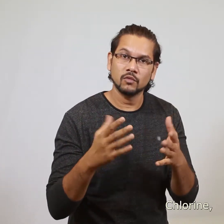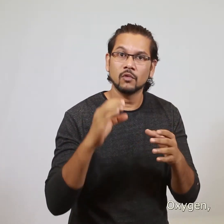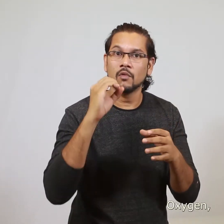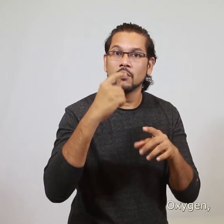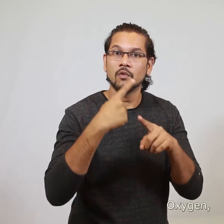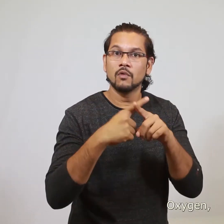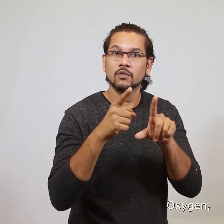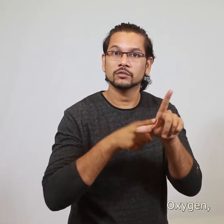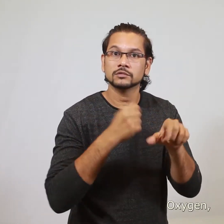oxygen,